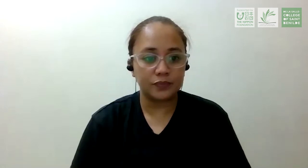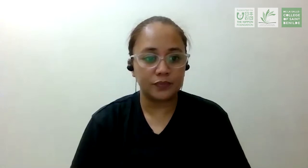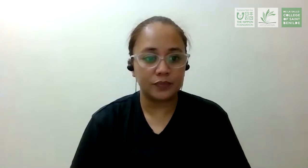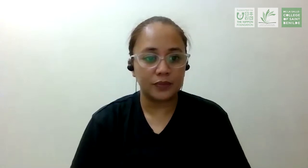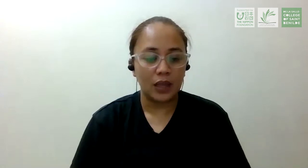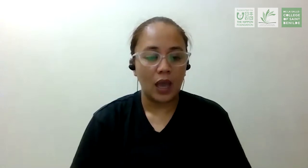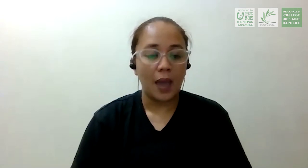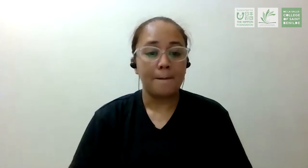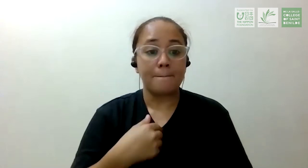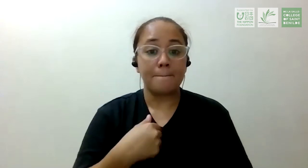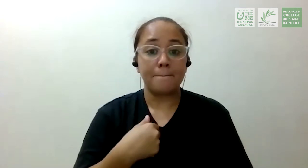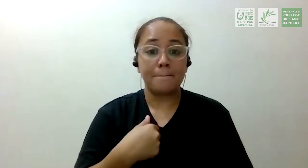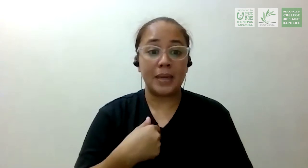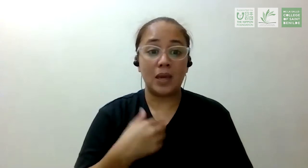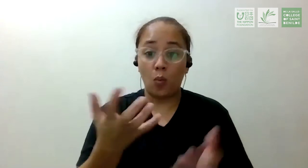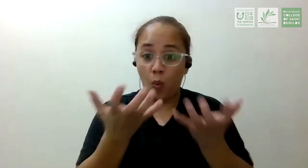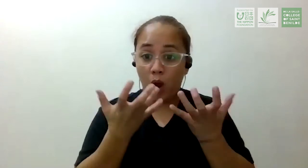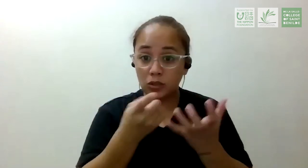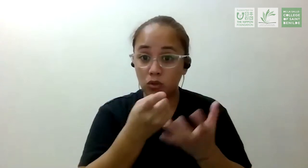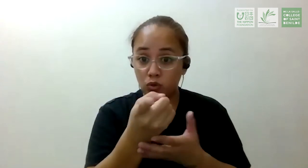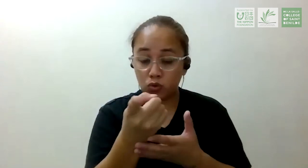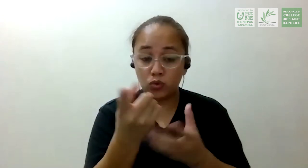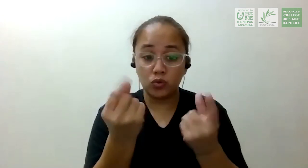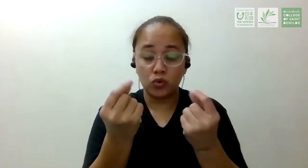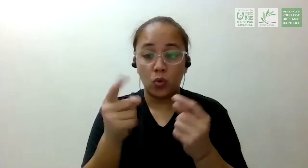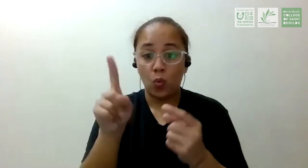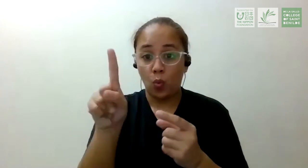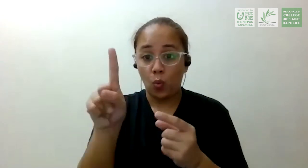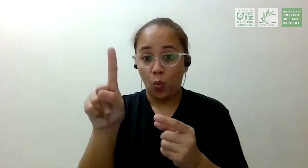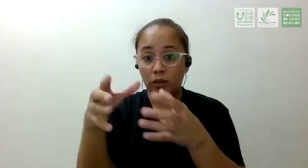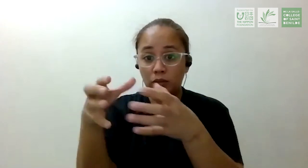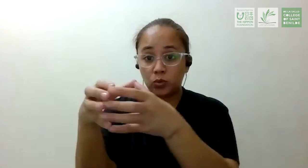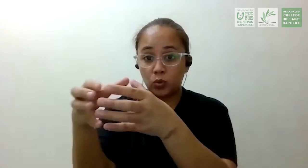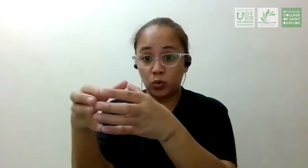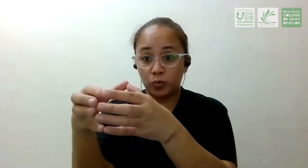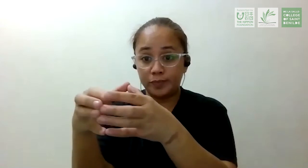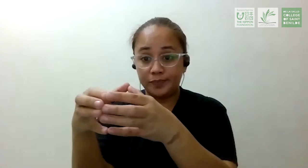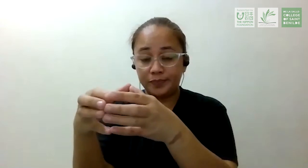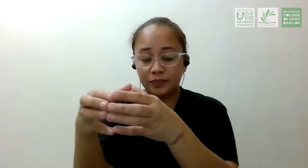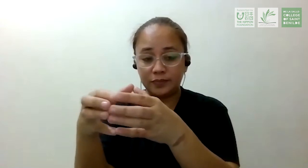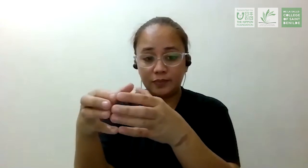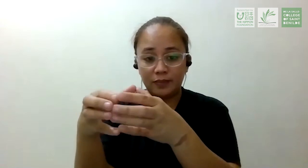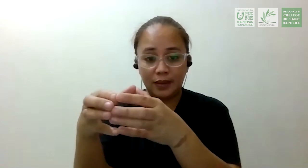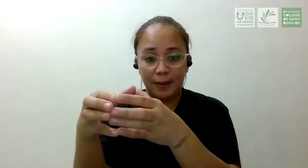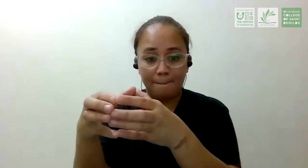what I'd like you to do is one group, I